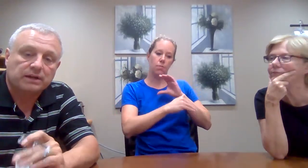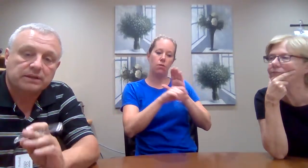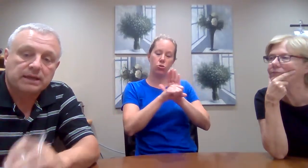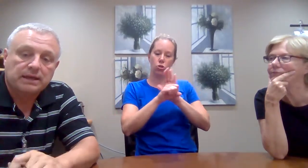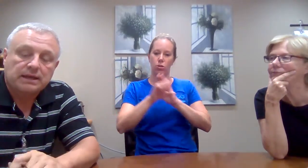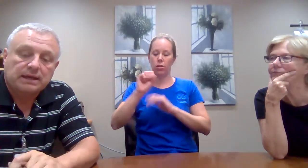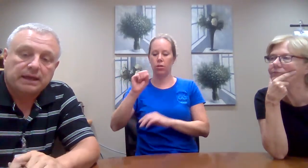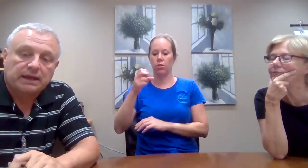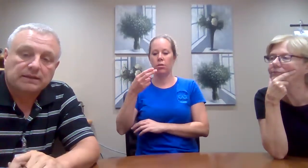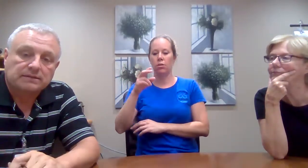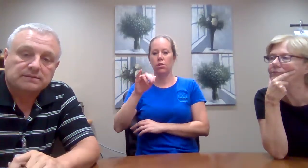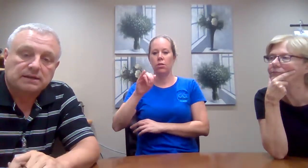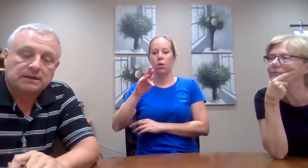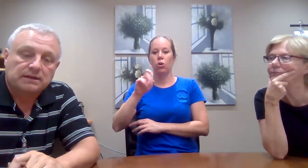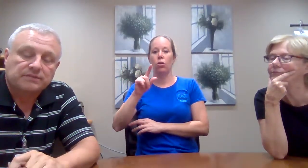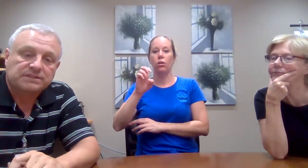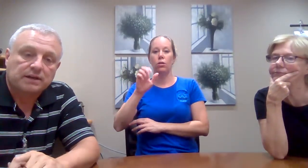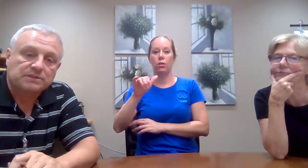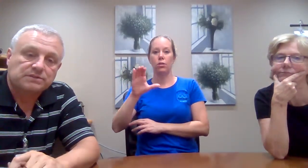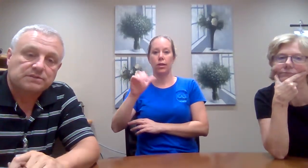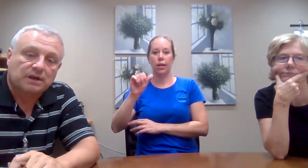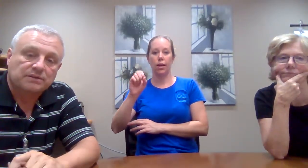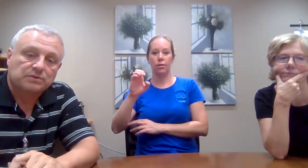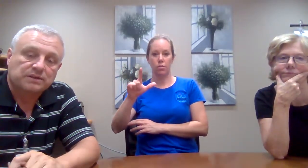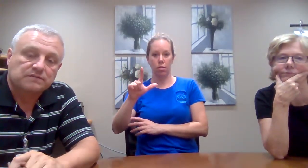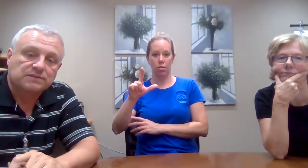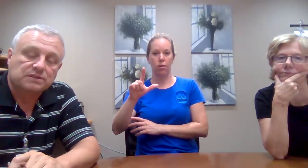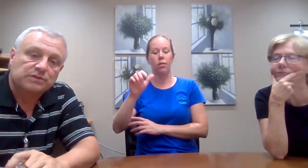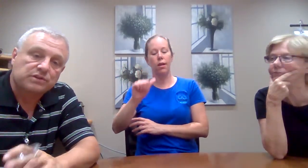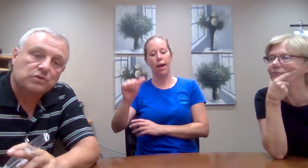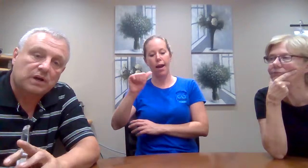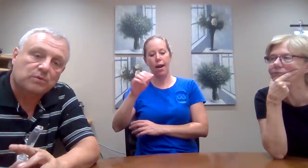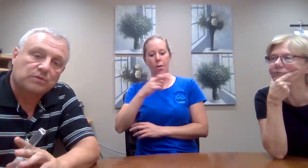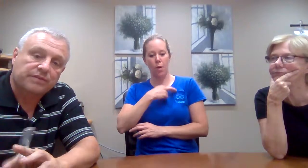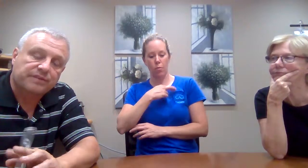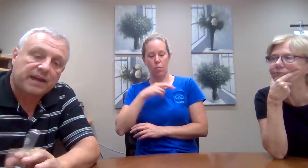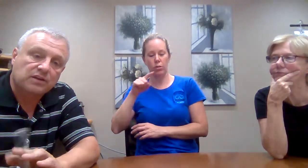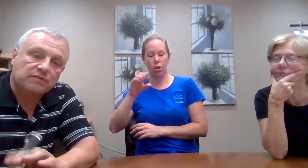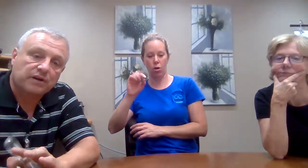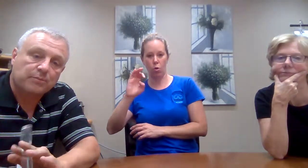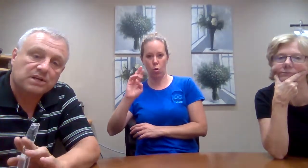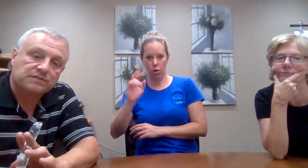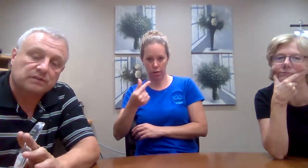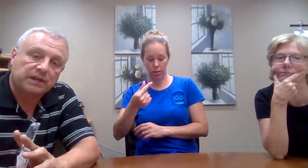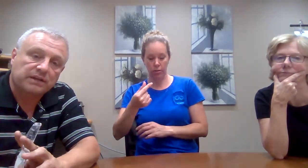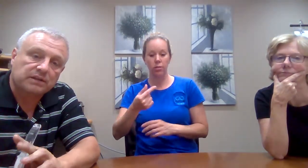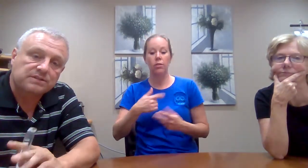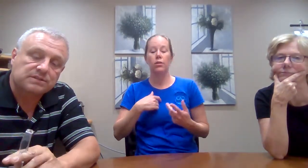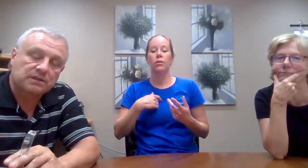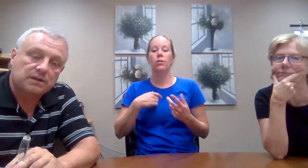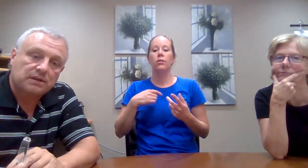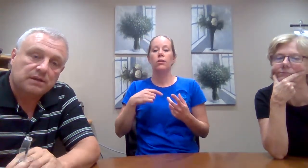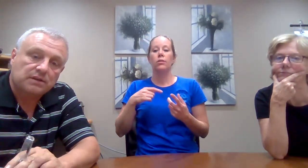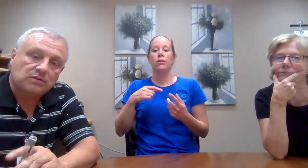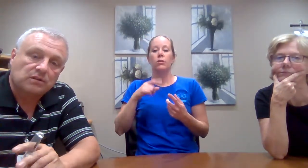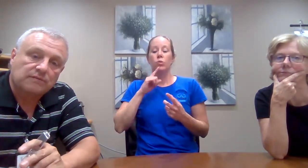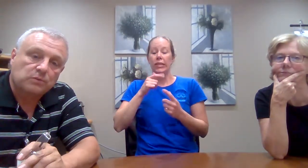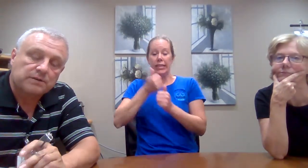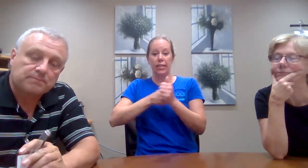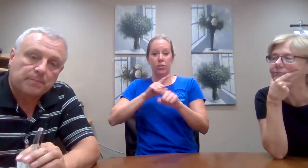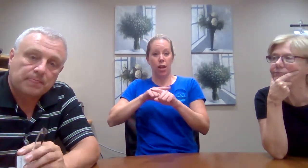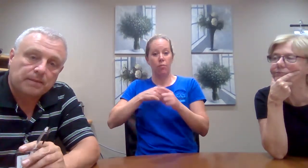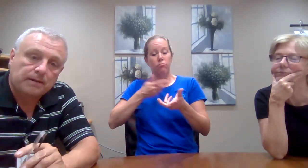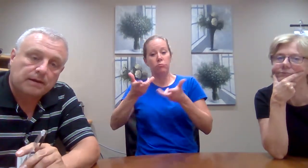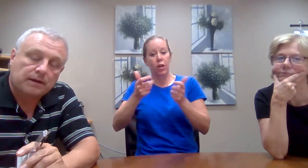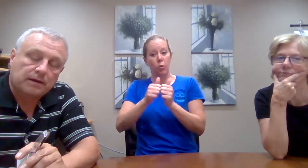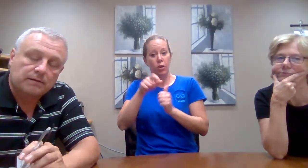shirleycastle@bobrummel.org directly. And every time that I do get to visit with you, I will thank you very much for lending us your loved